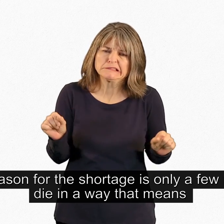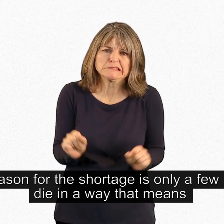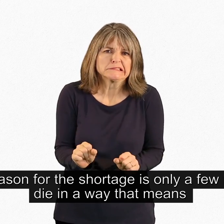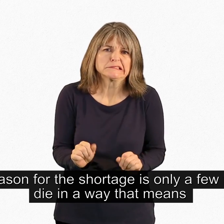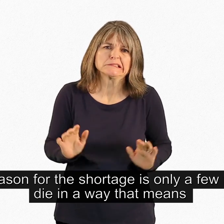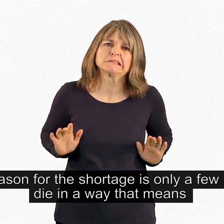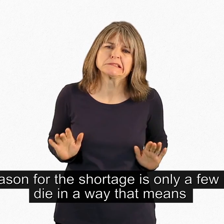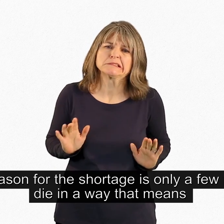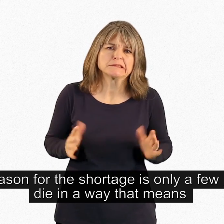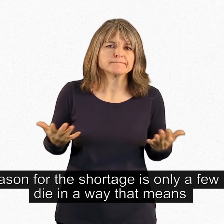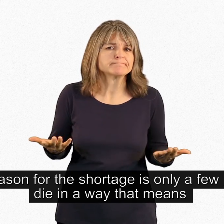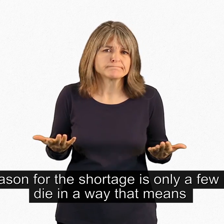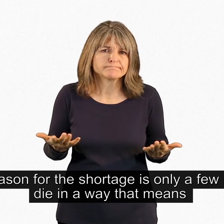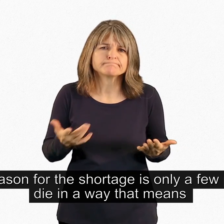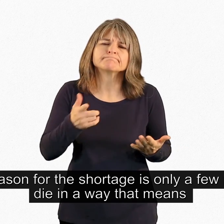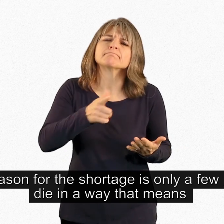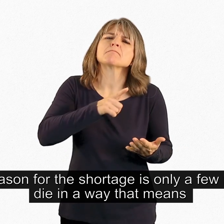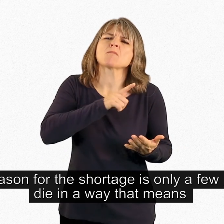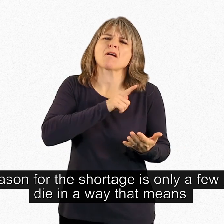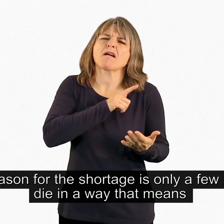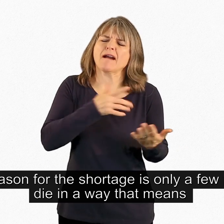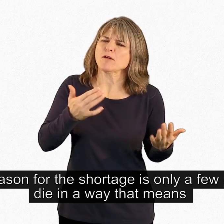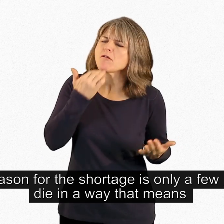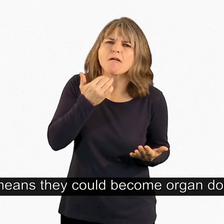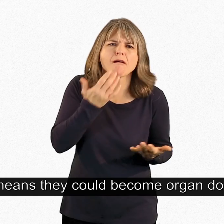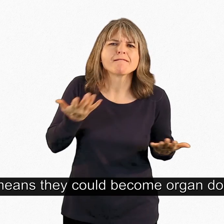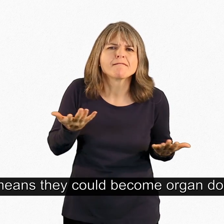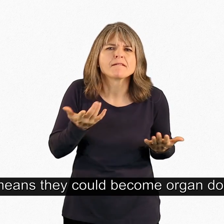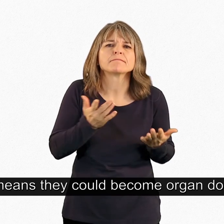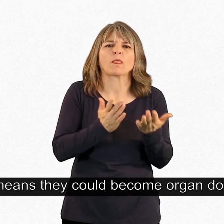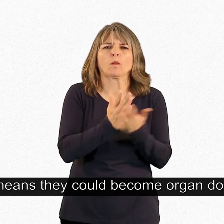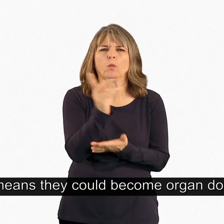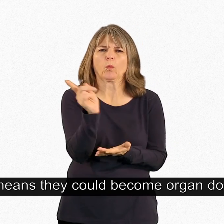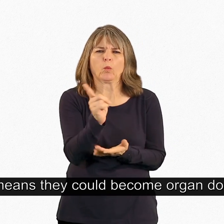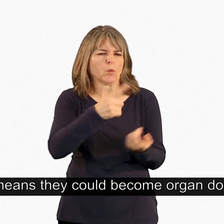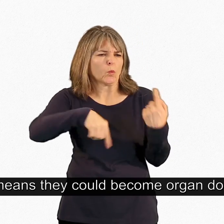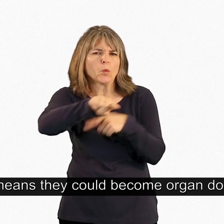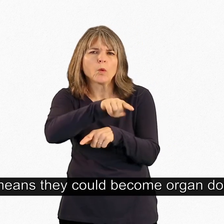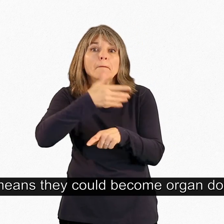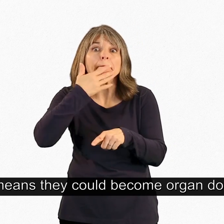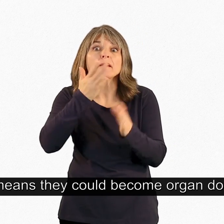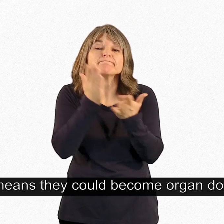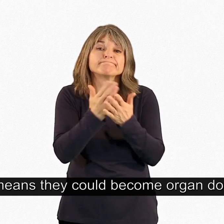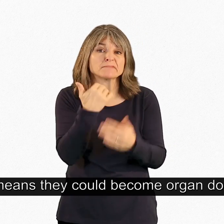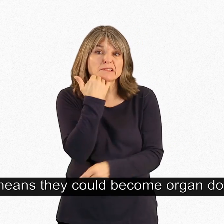Why do we soft opt-out system for organ donation? Only a few people die in a way that means they could become organ donors.